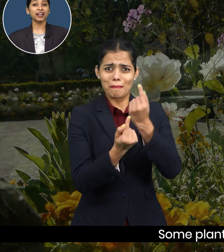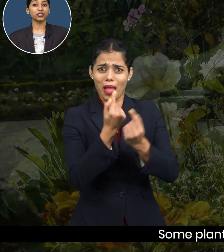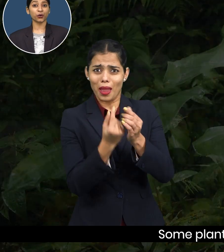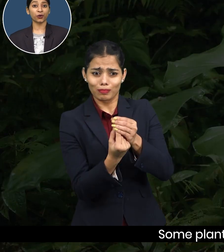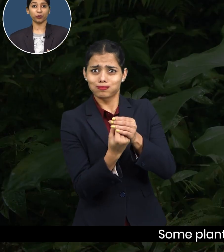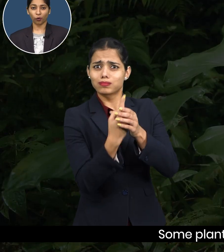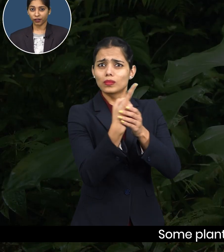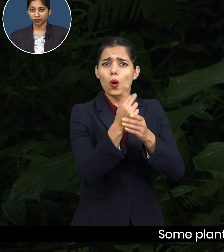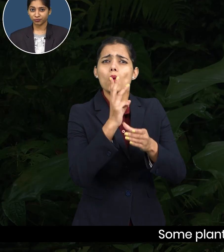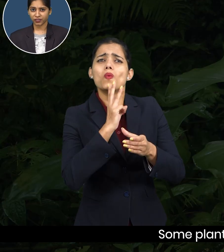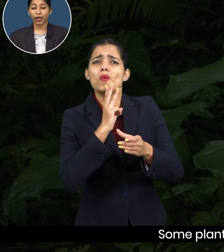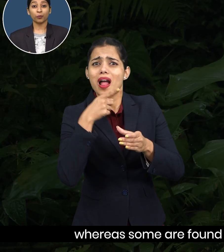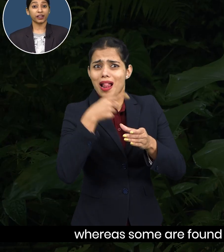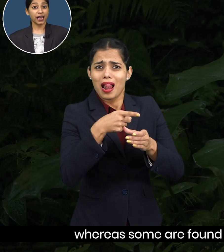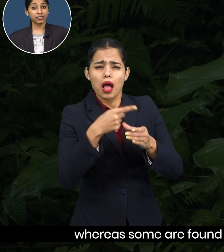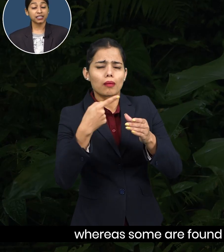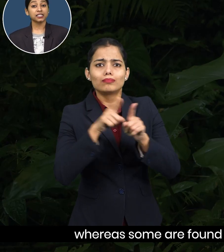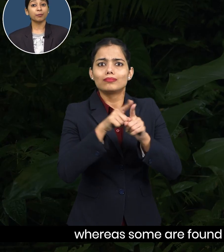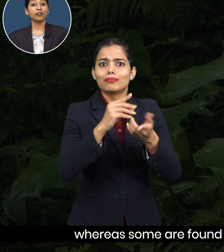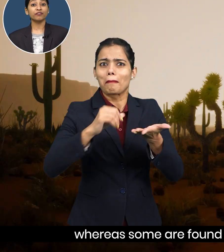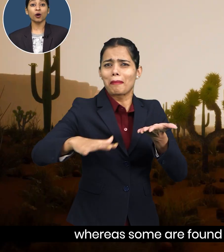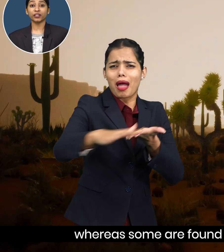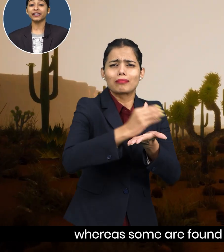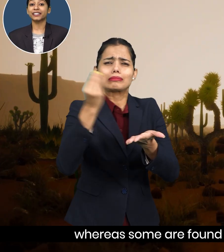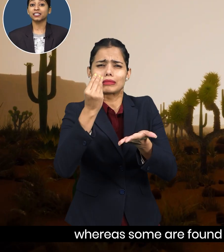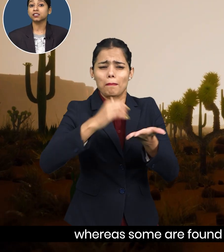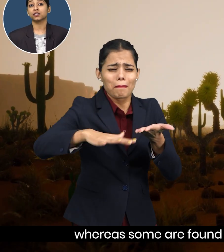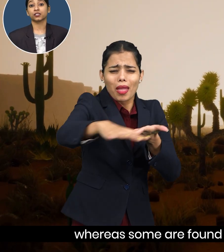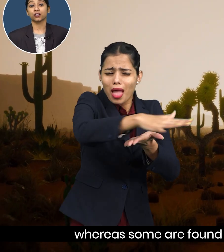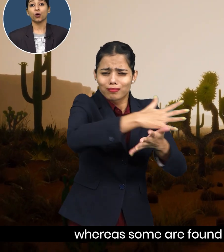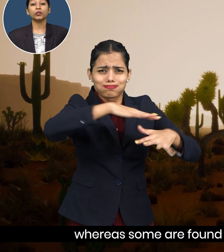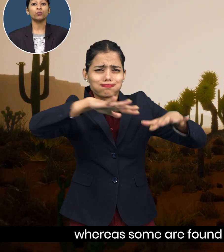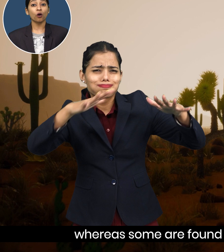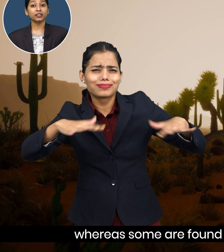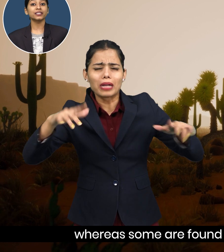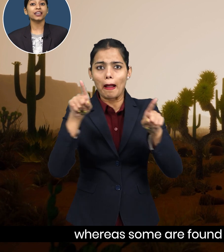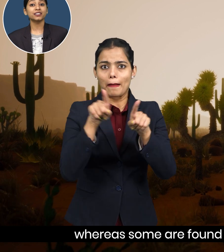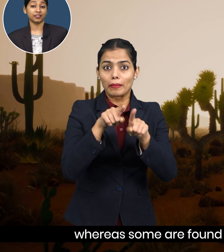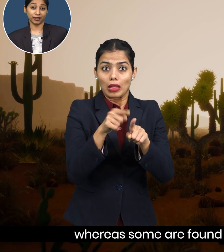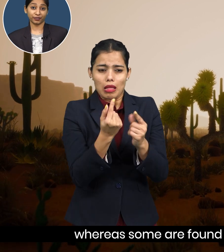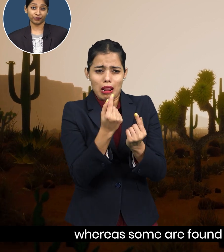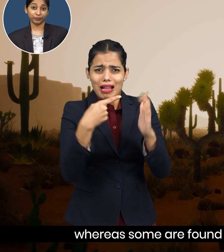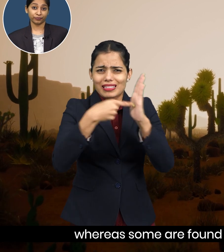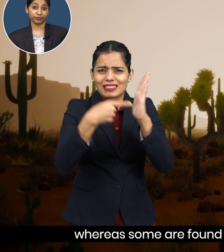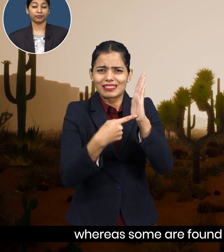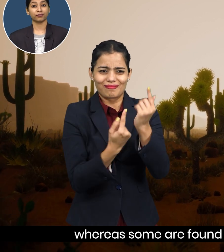Some plants grow in water, whereas some are found in deserts with water